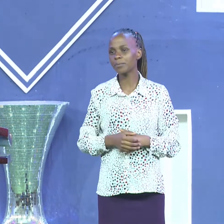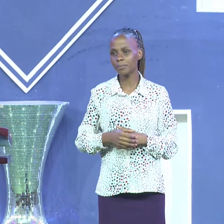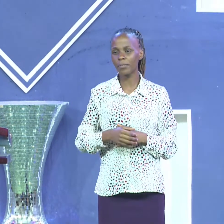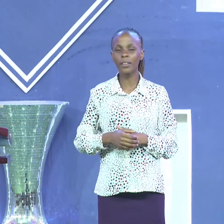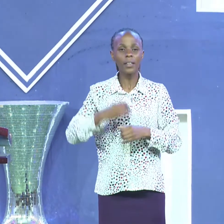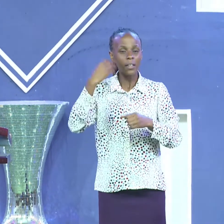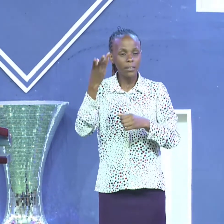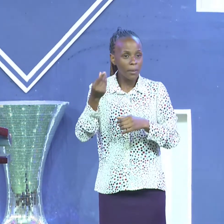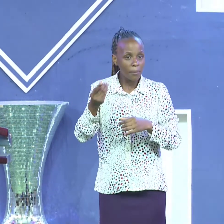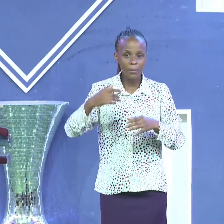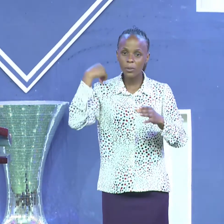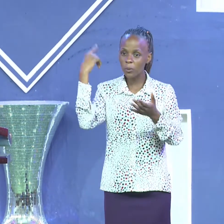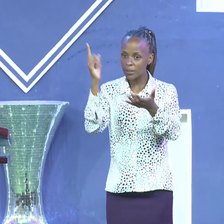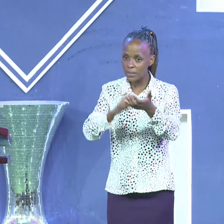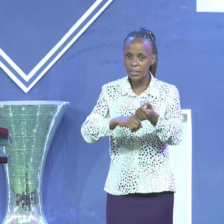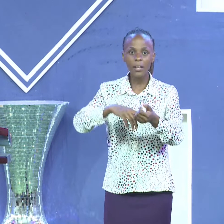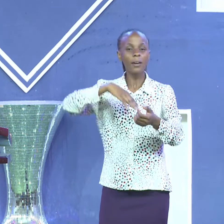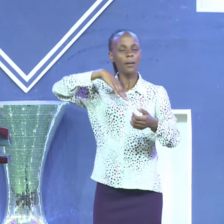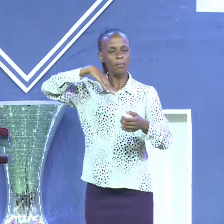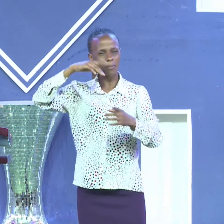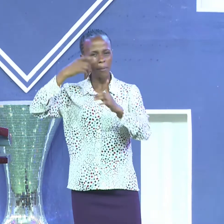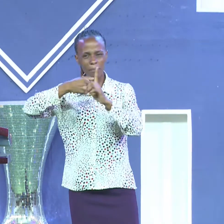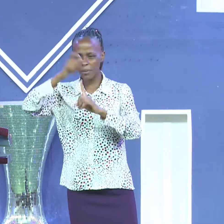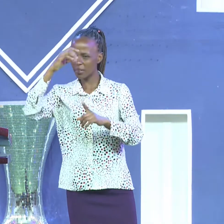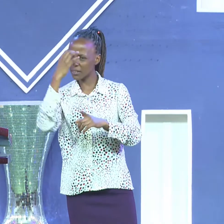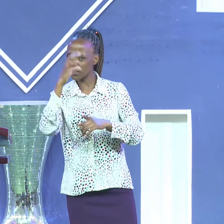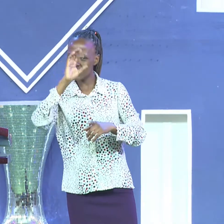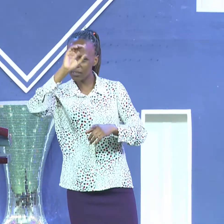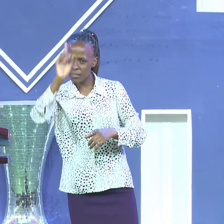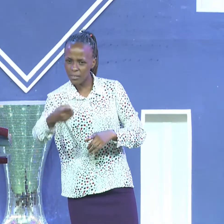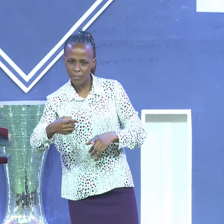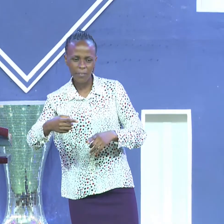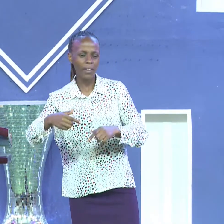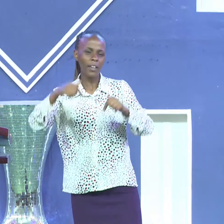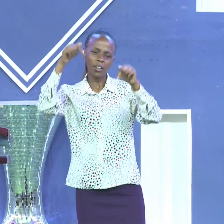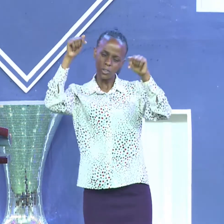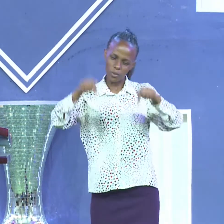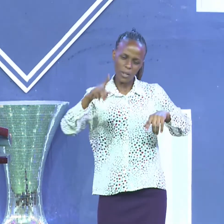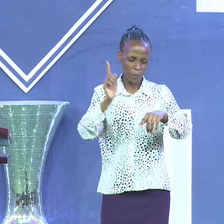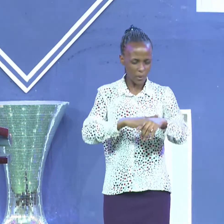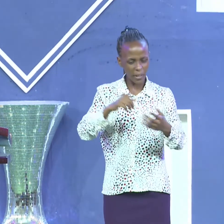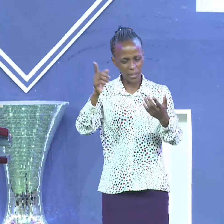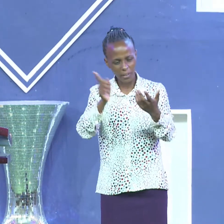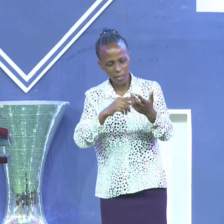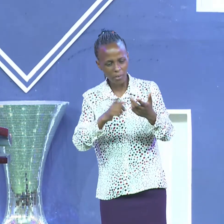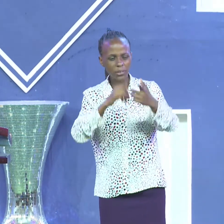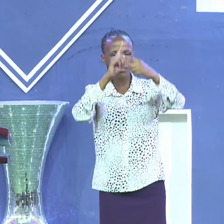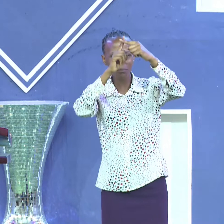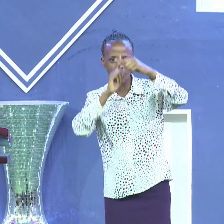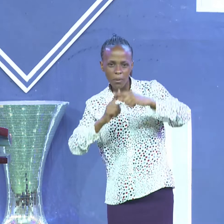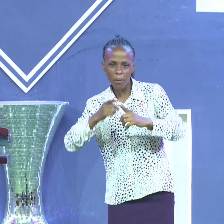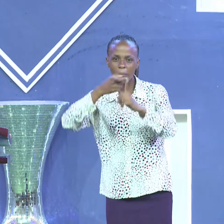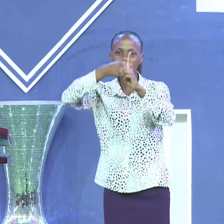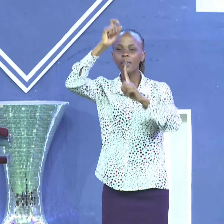The money I used to make, that's 60,000 a month, when I bring the money that I